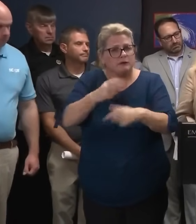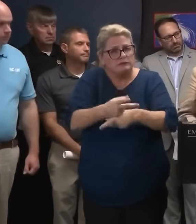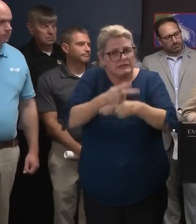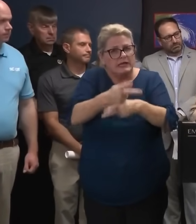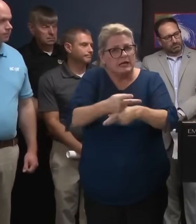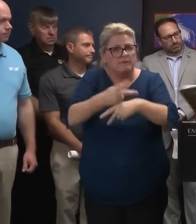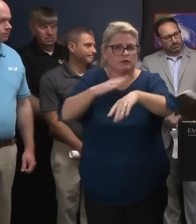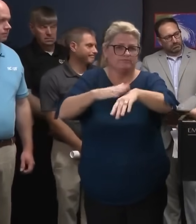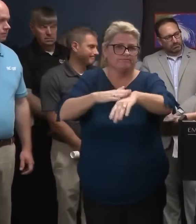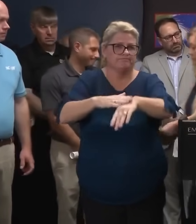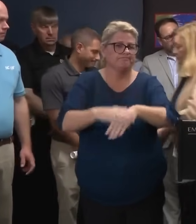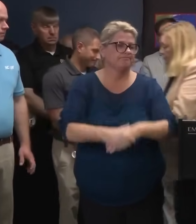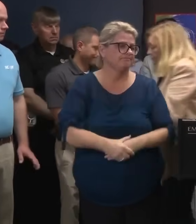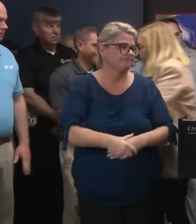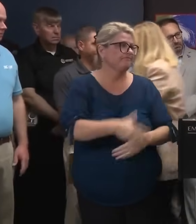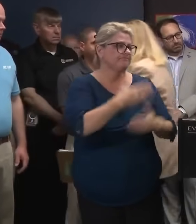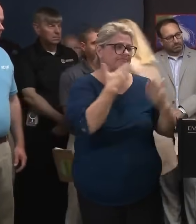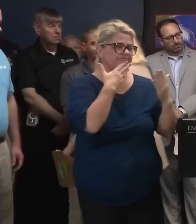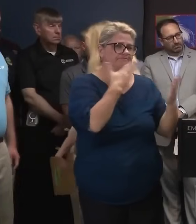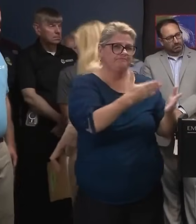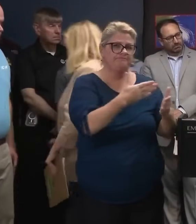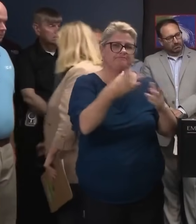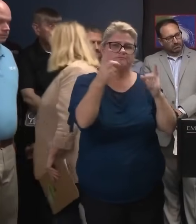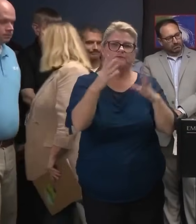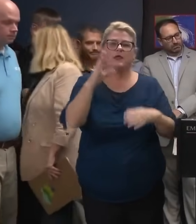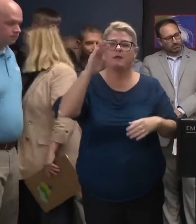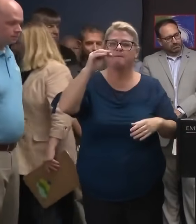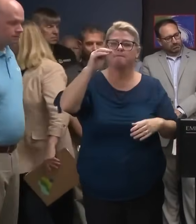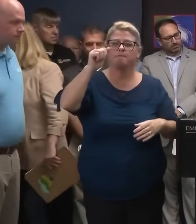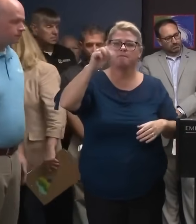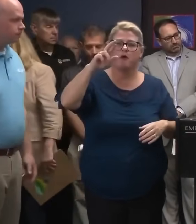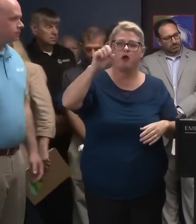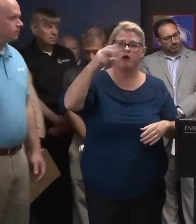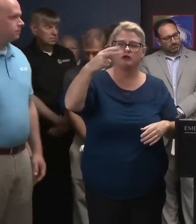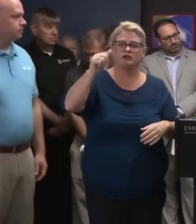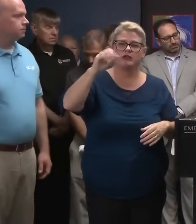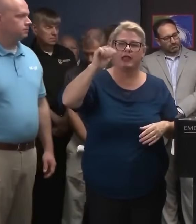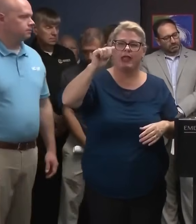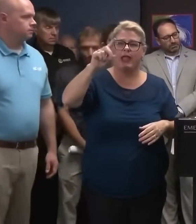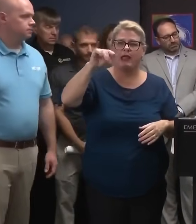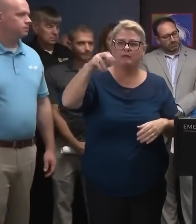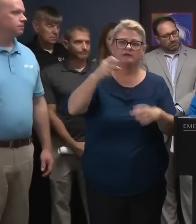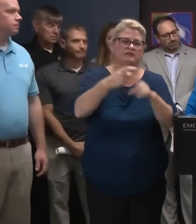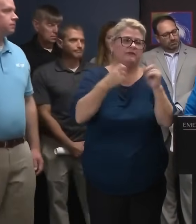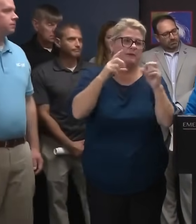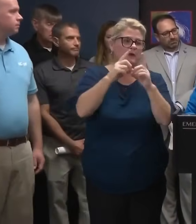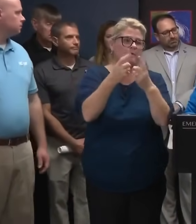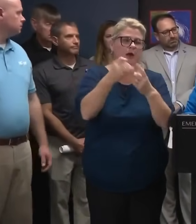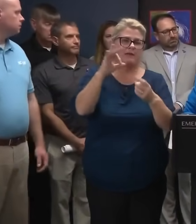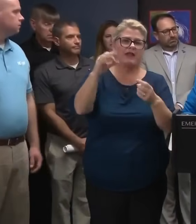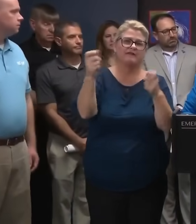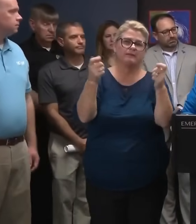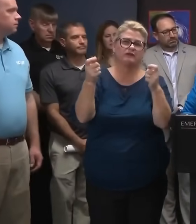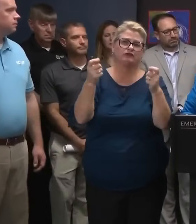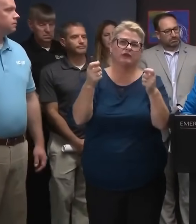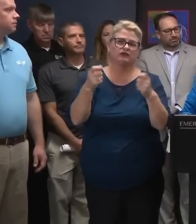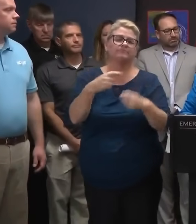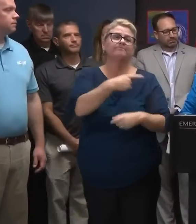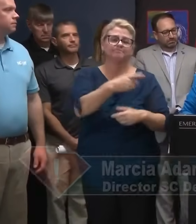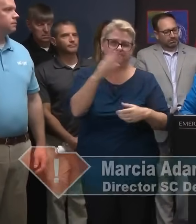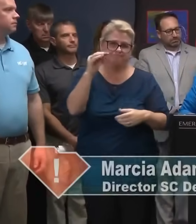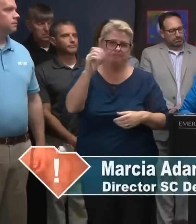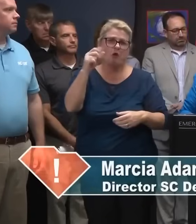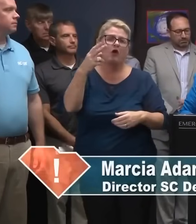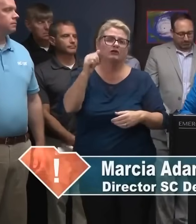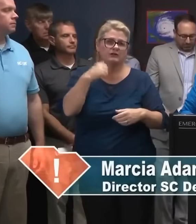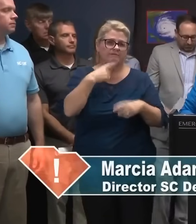precautions. Thank you. Thank you, Maurice. Director Marcia Adams, South Carolina Department of Administration. Yes, good afternoon. Marcia